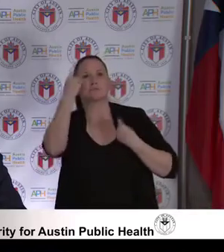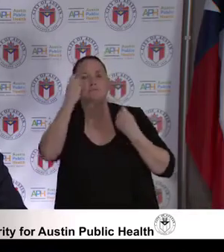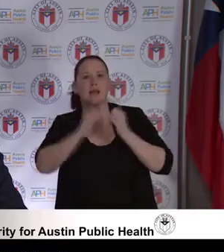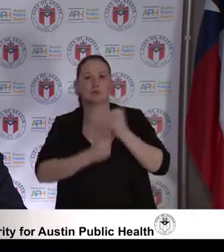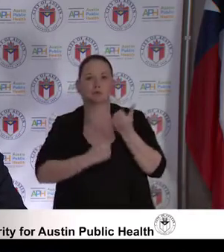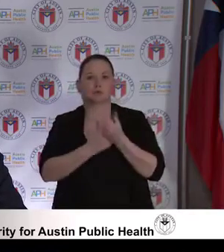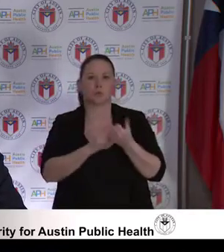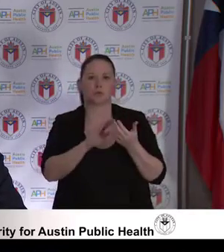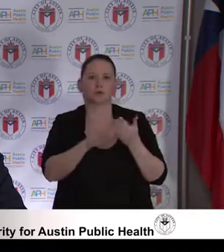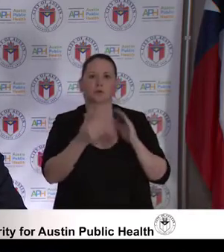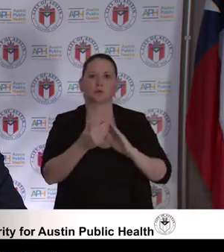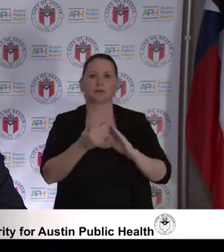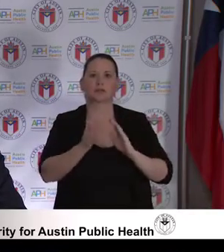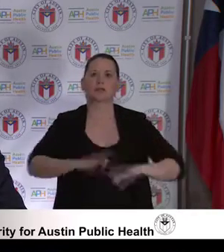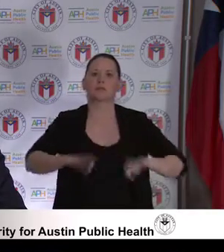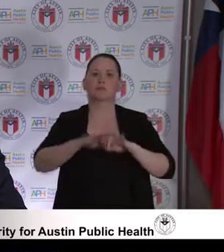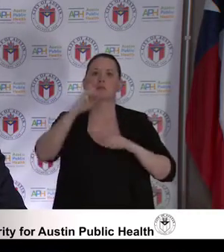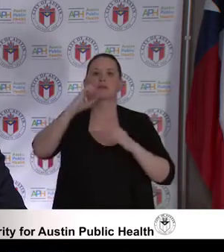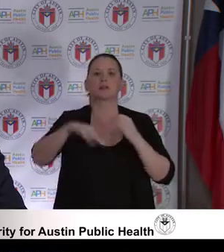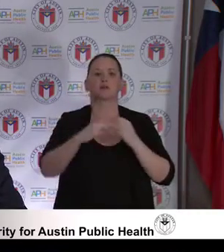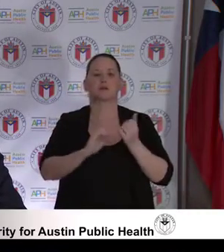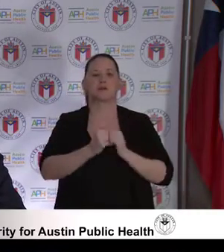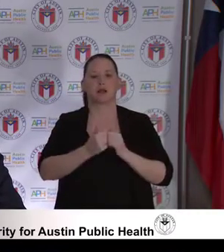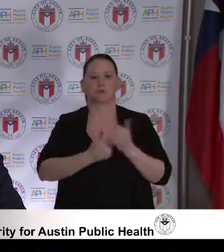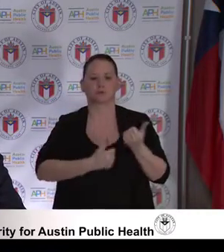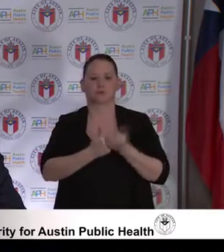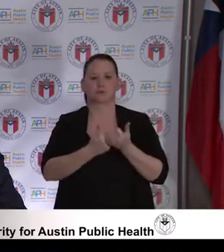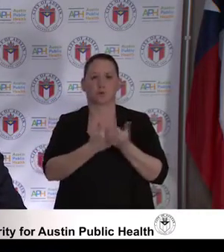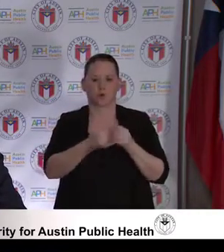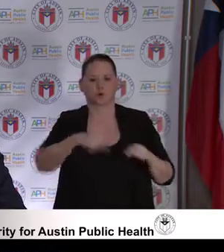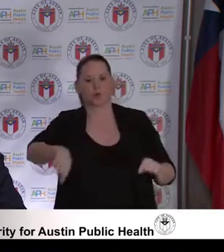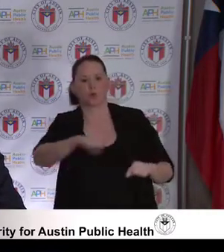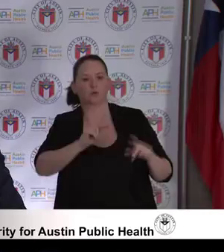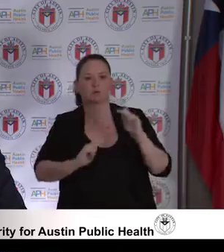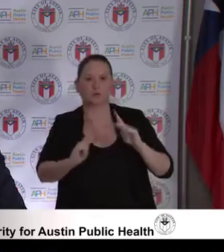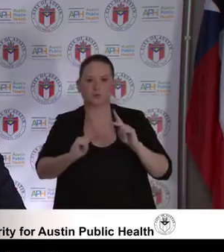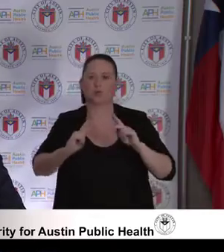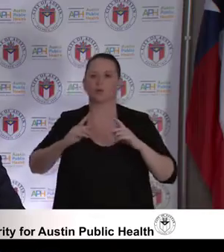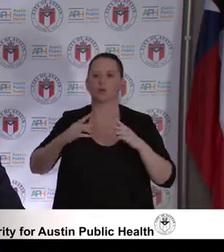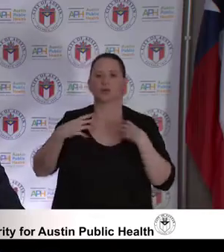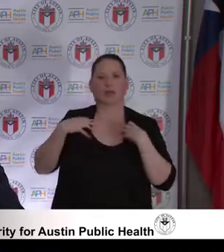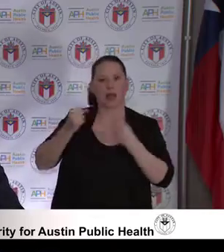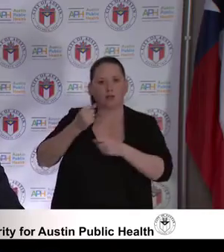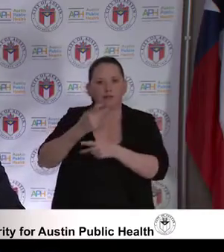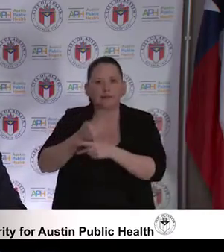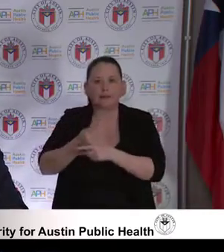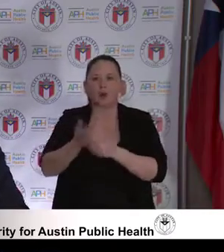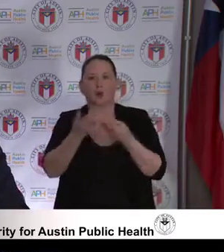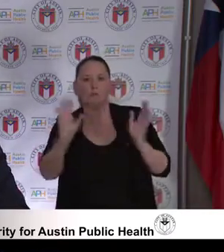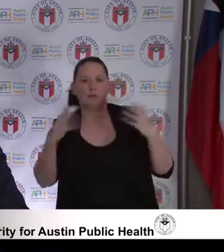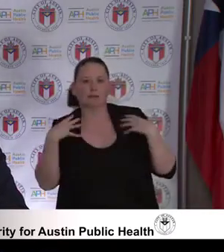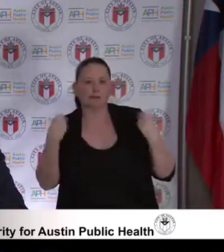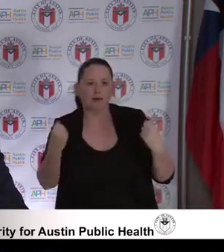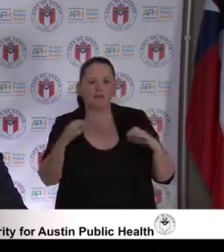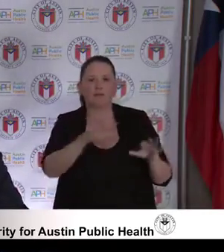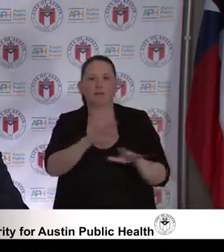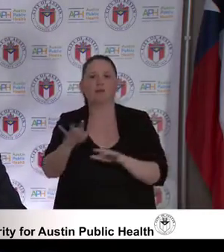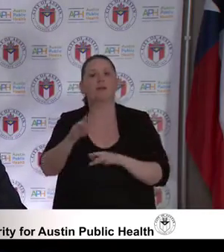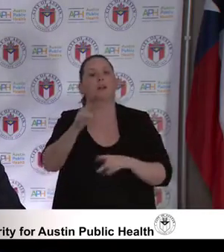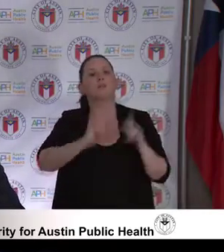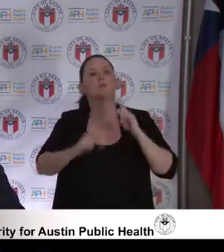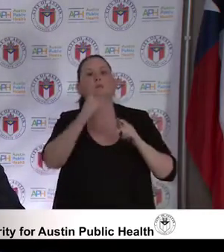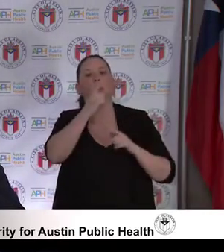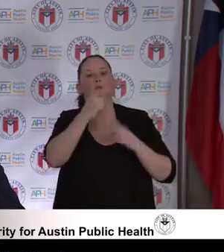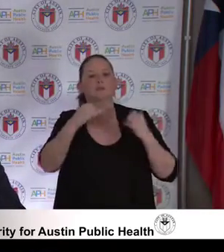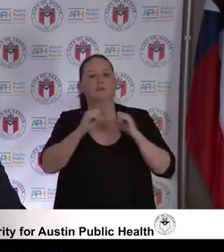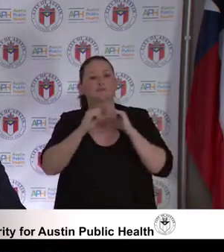community, it's important to think about how we can support our first responders, our healthcare workers, our public health, those who still have to